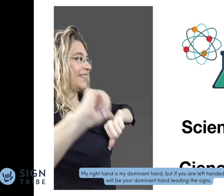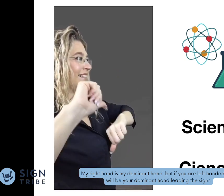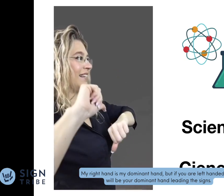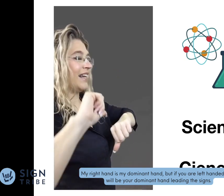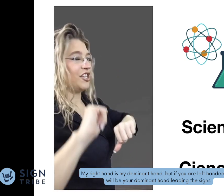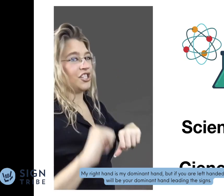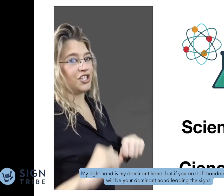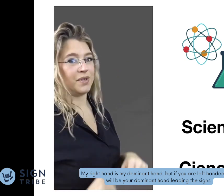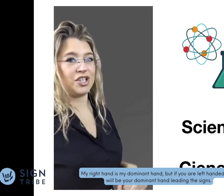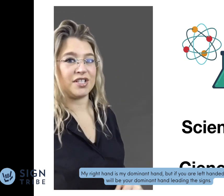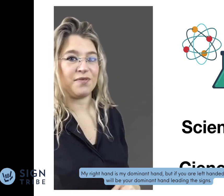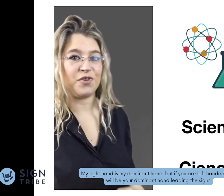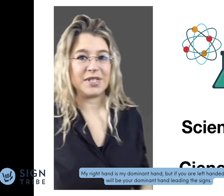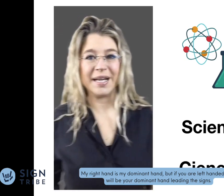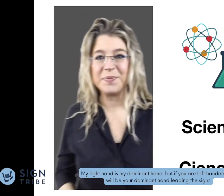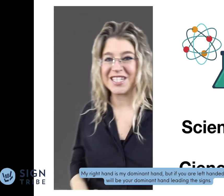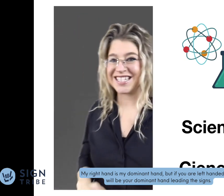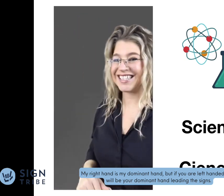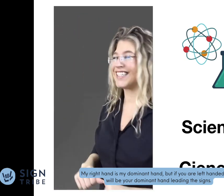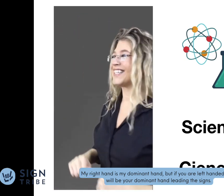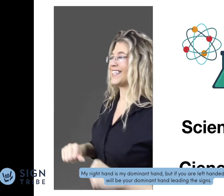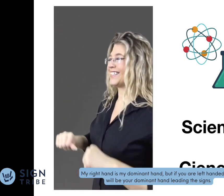And just do it just a few times.